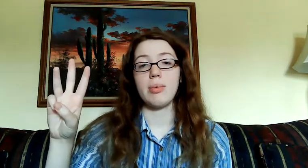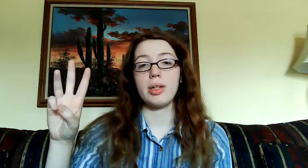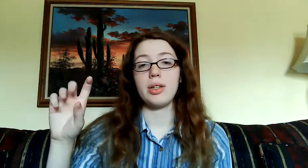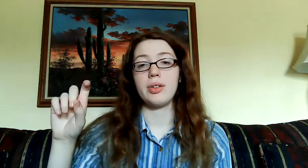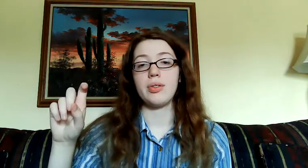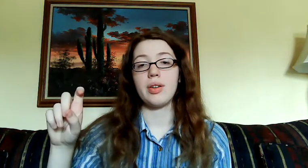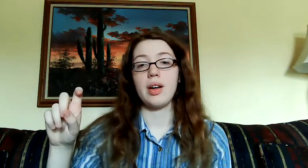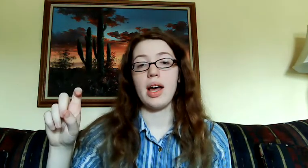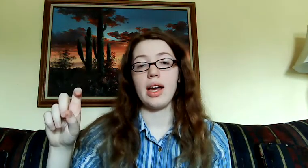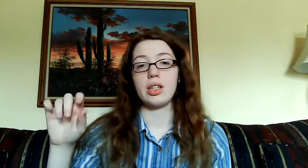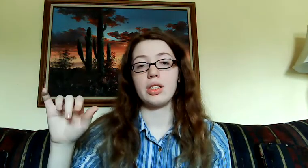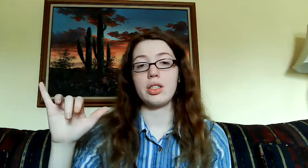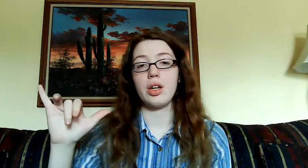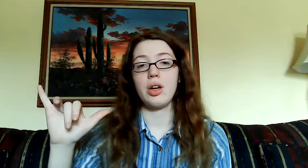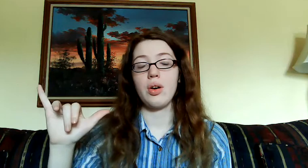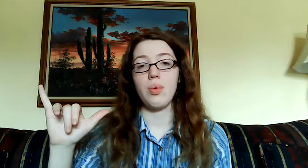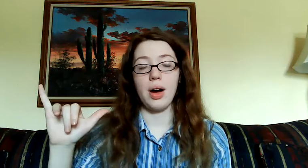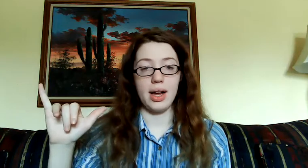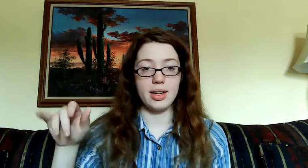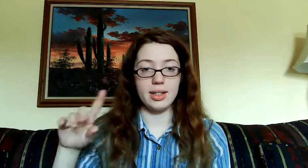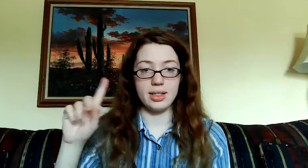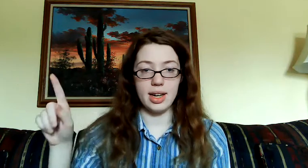W, X, Y, and Z.